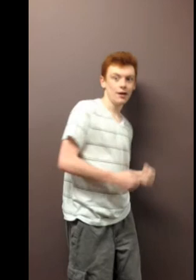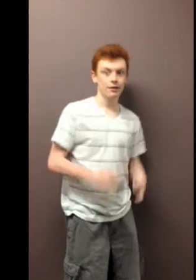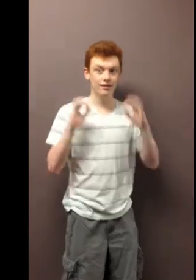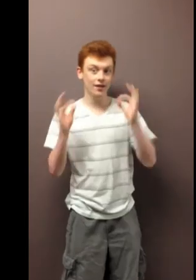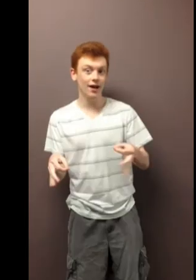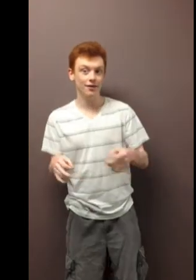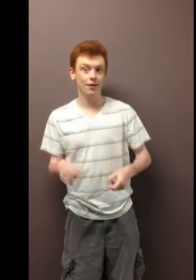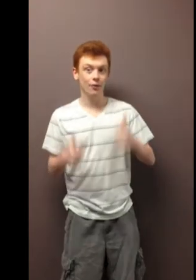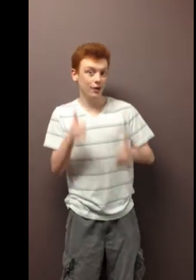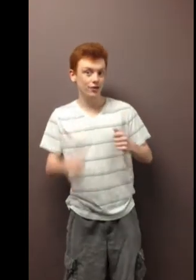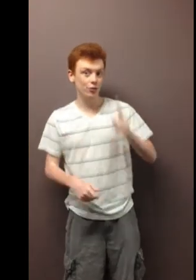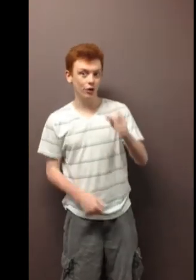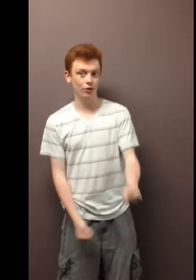see which one is stronger.